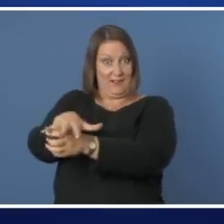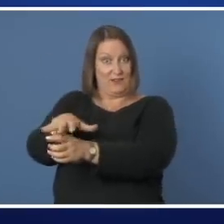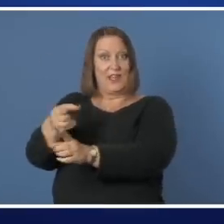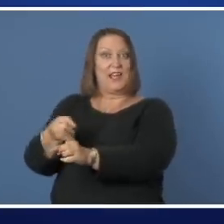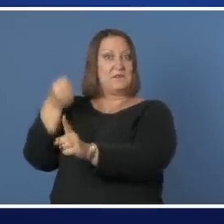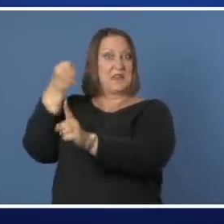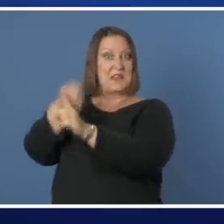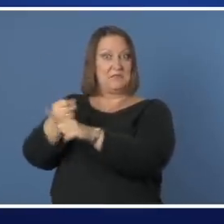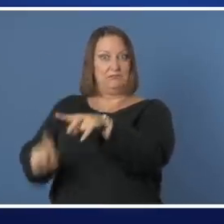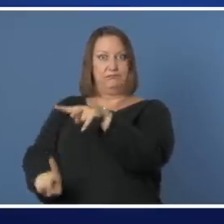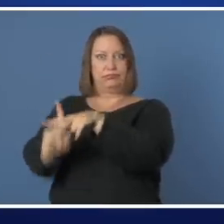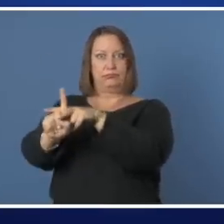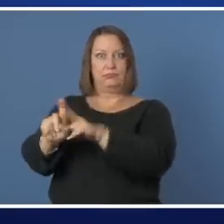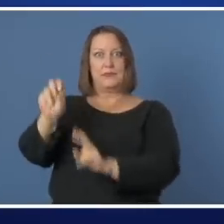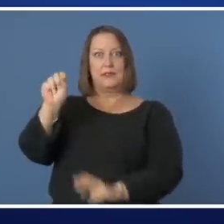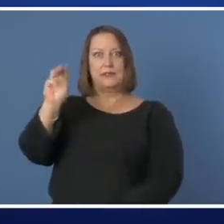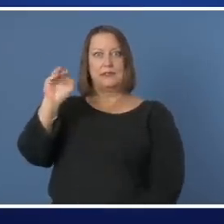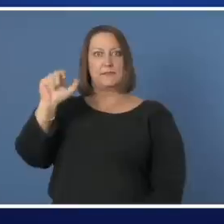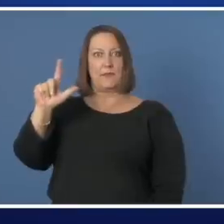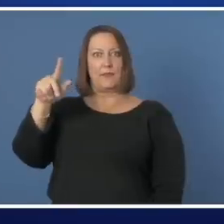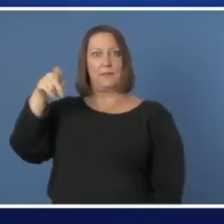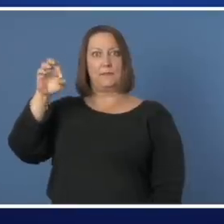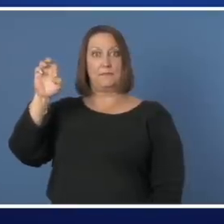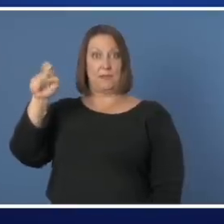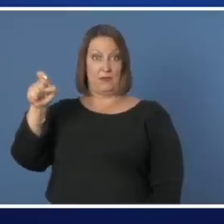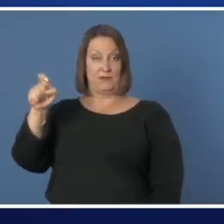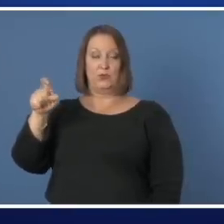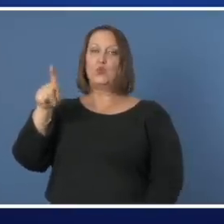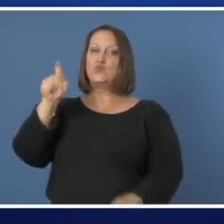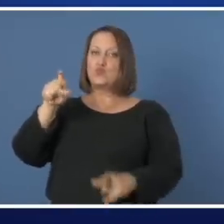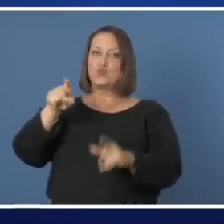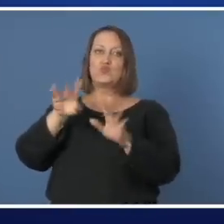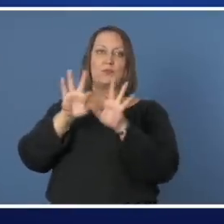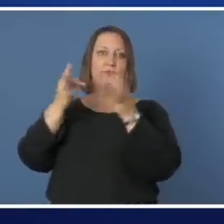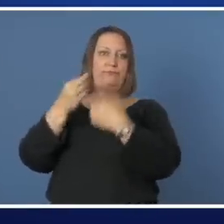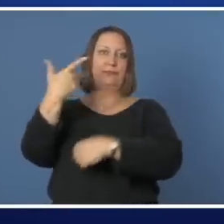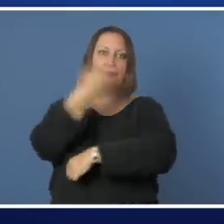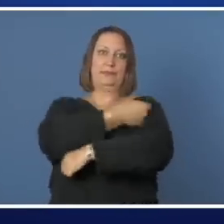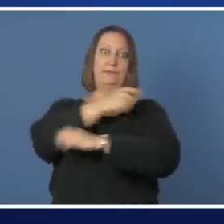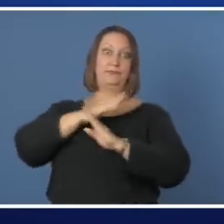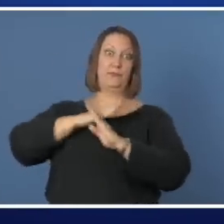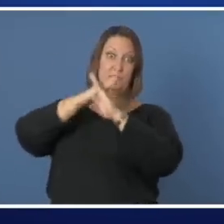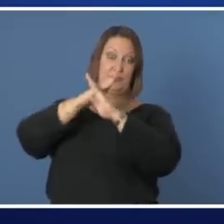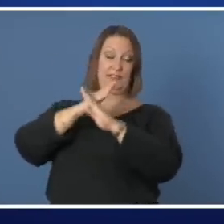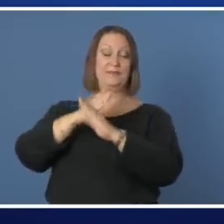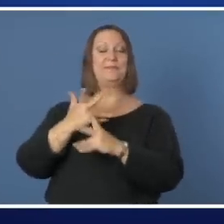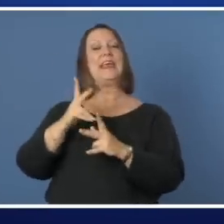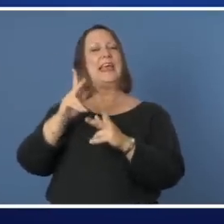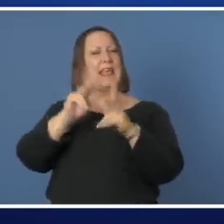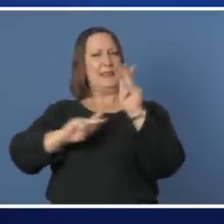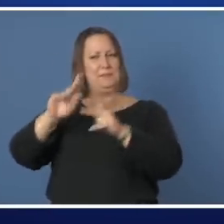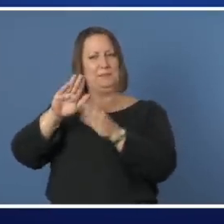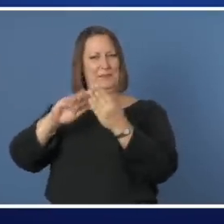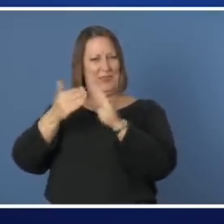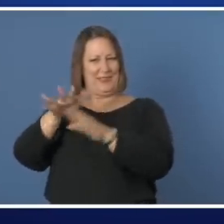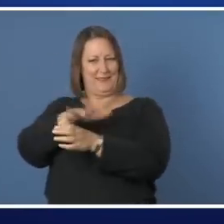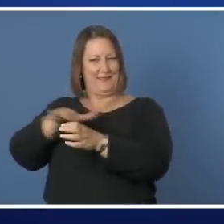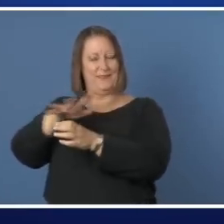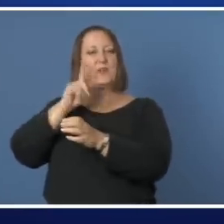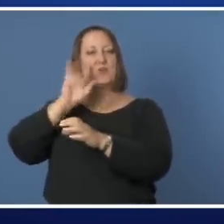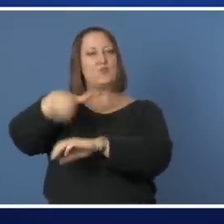if in an area that has an outbreak of smallpox public health officials